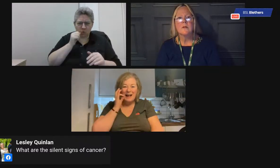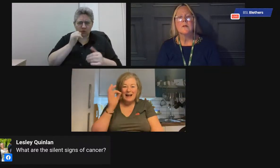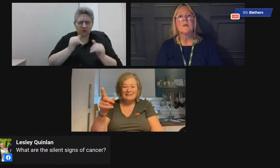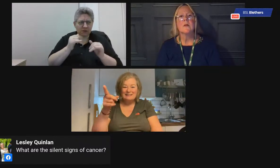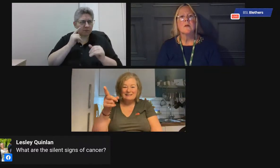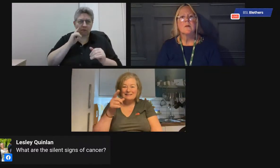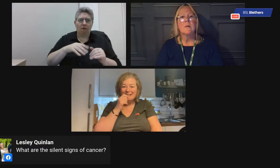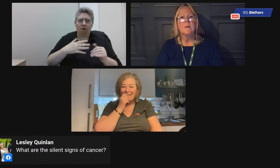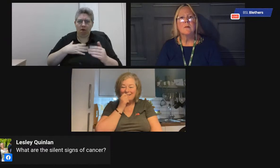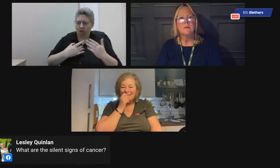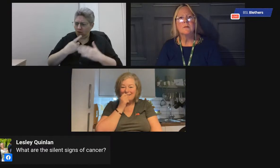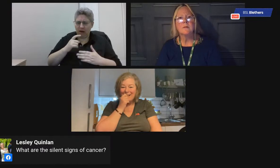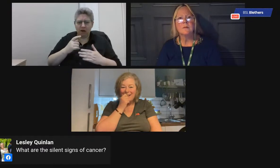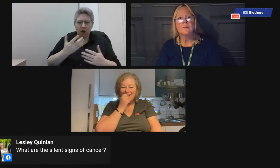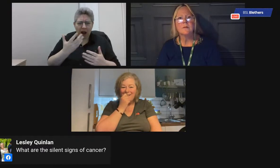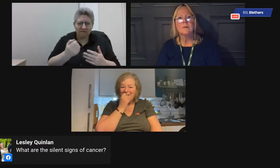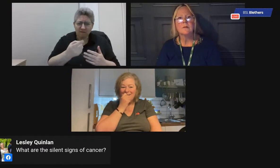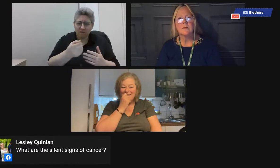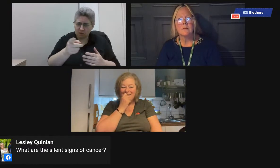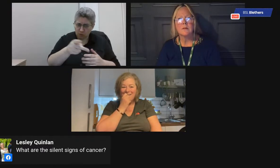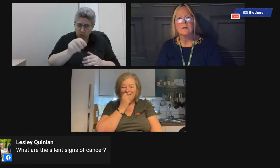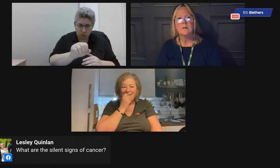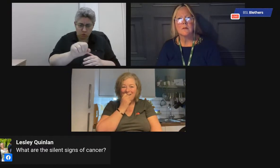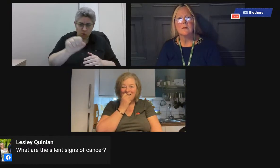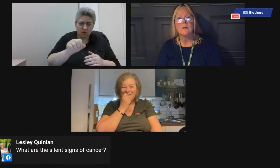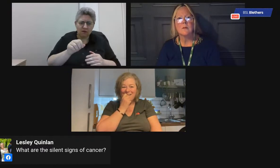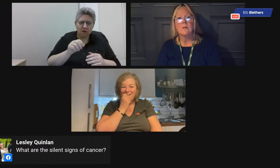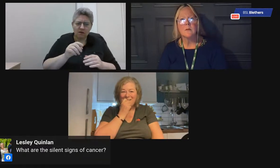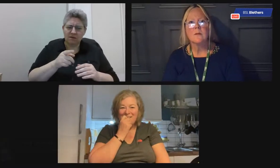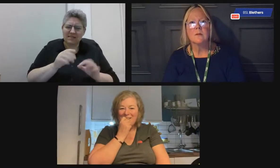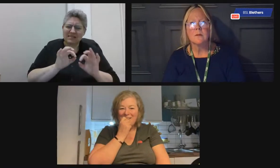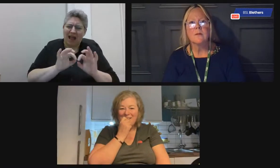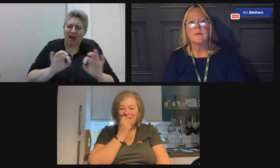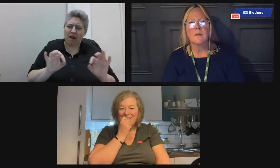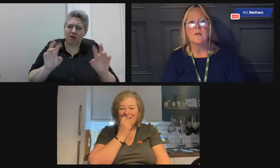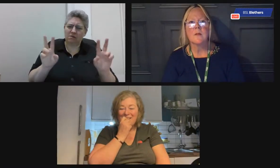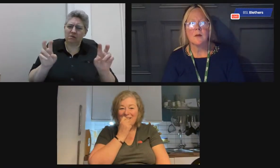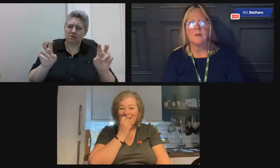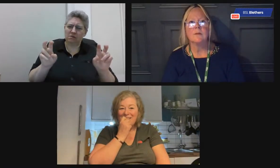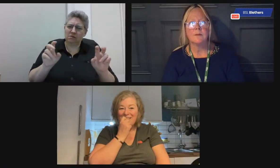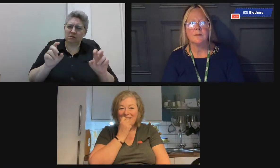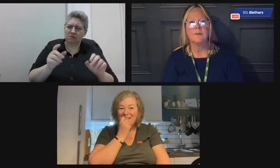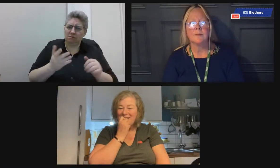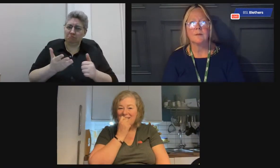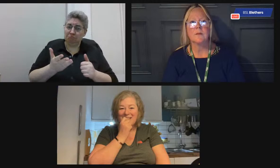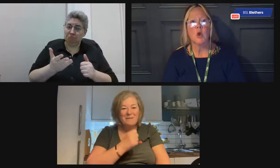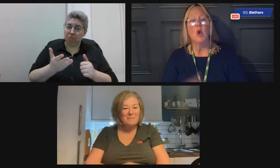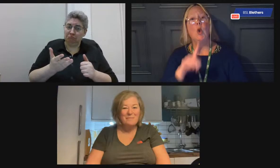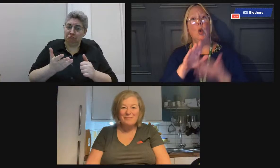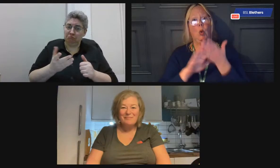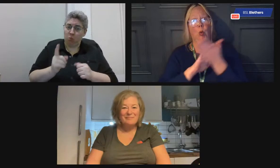cancer? Oh, that's a good question, Avril. I think I need to pass to Nikki for that.